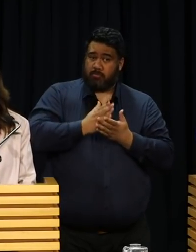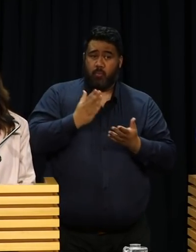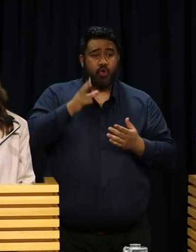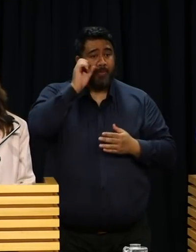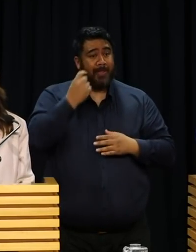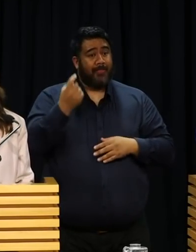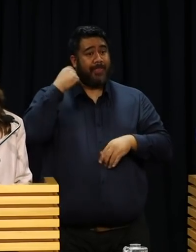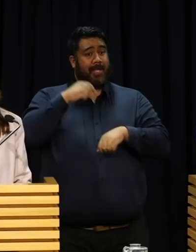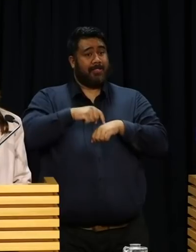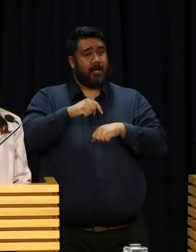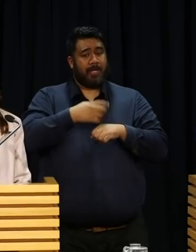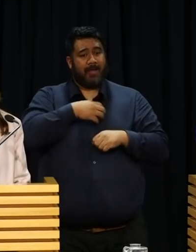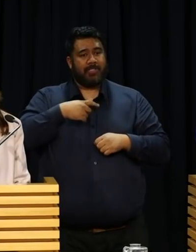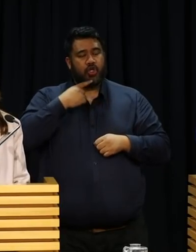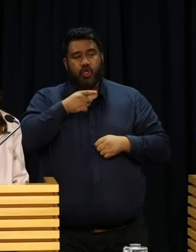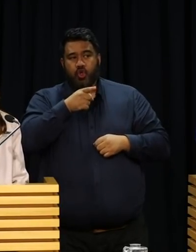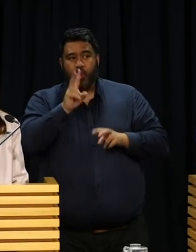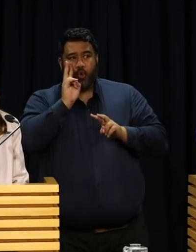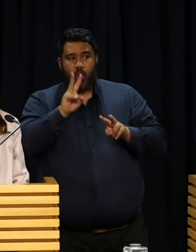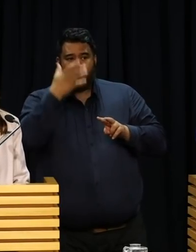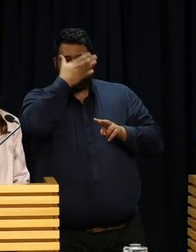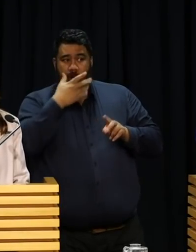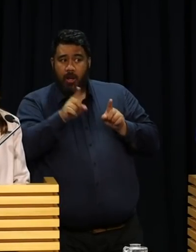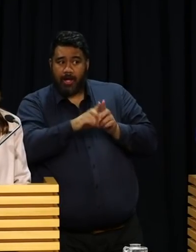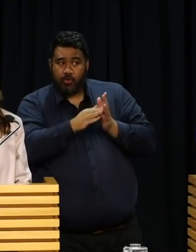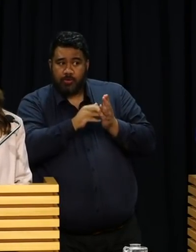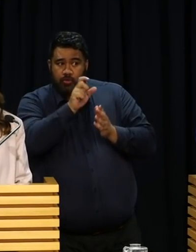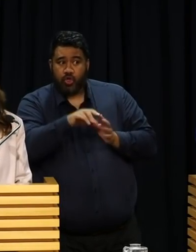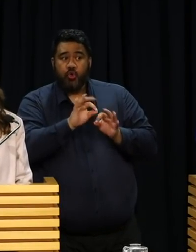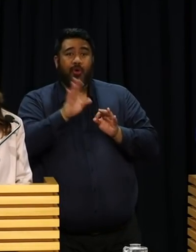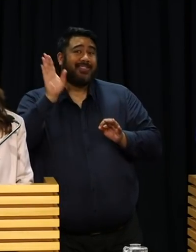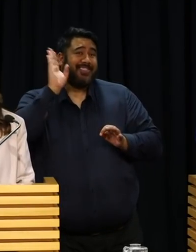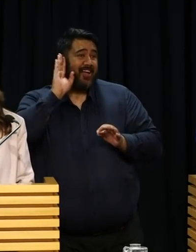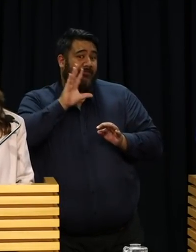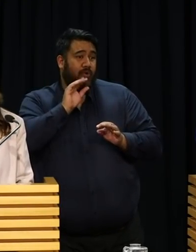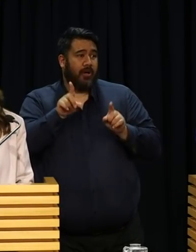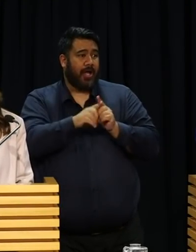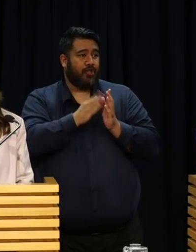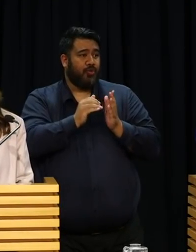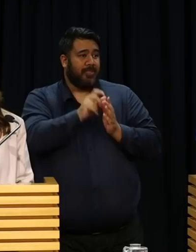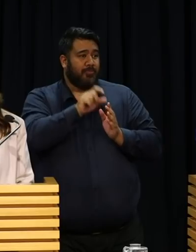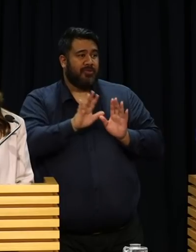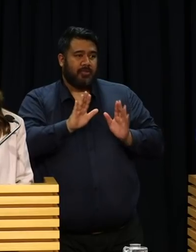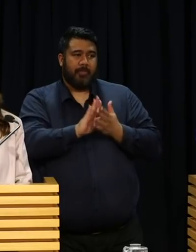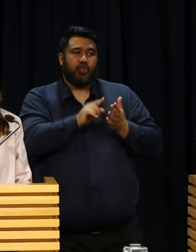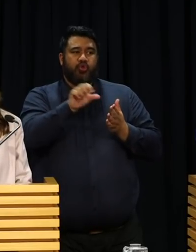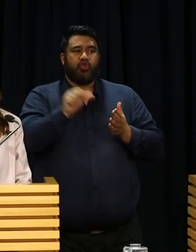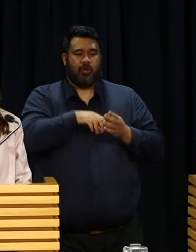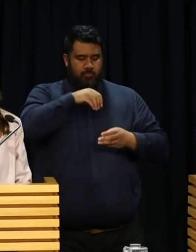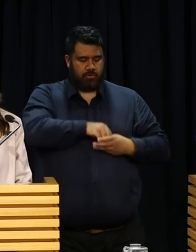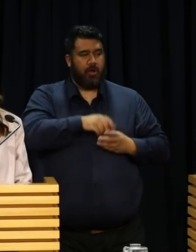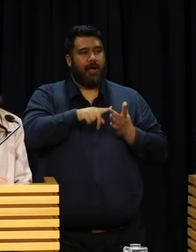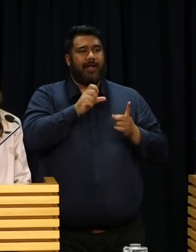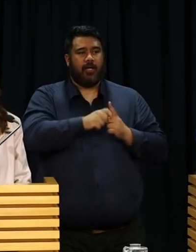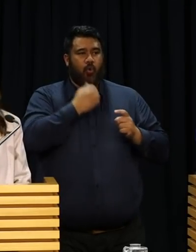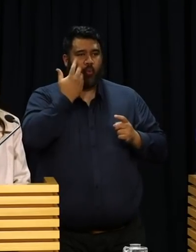saying that if you do not sound or look like a New Zealander, you should carry ID, you can imagine what kind of environment that creates and what that